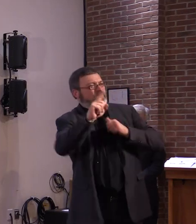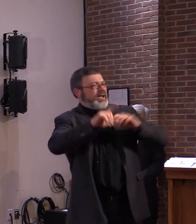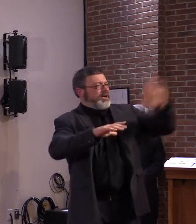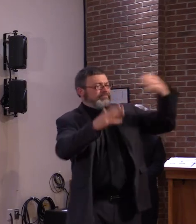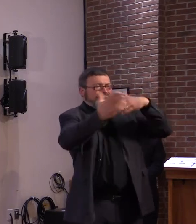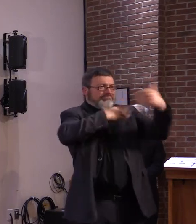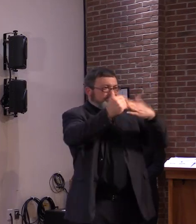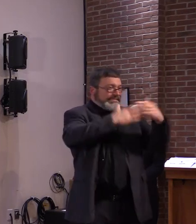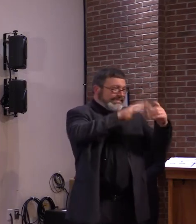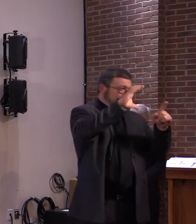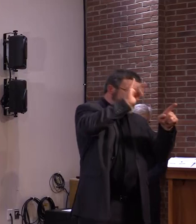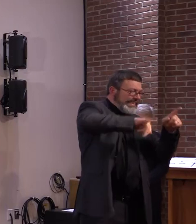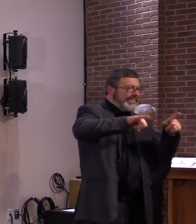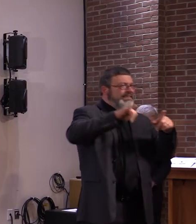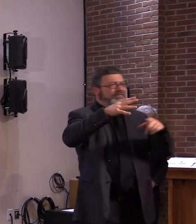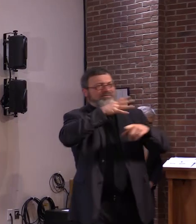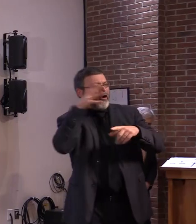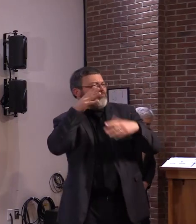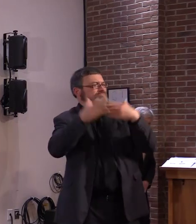Okay, thank you.